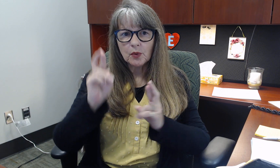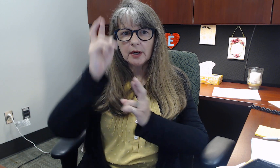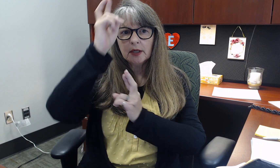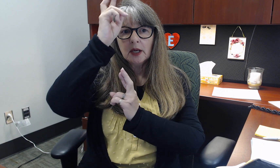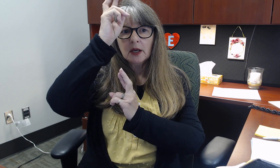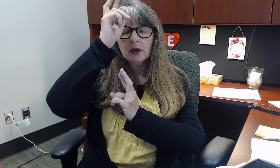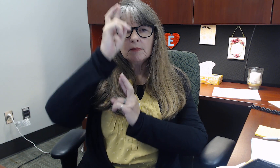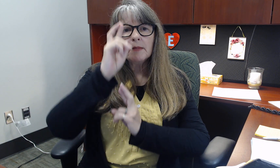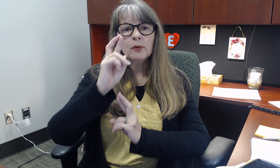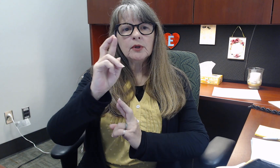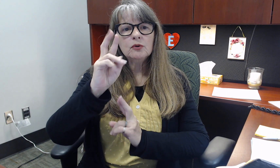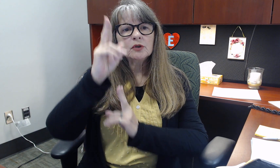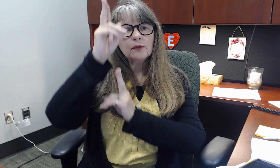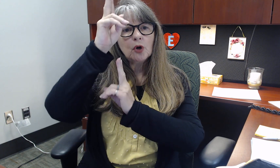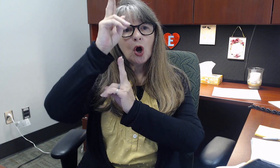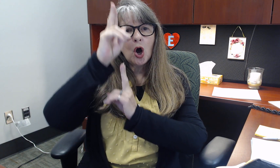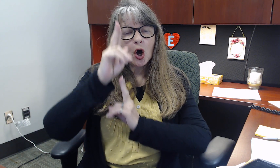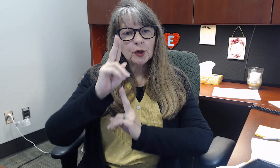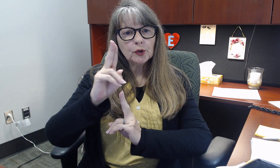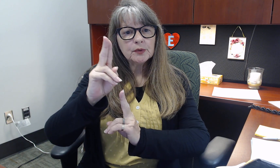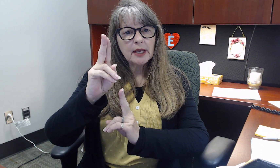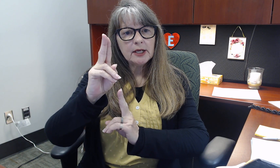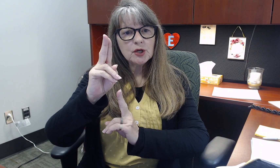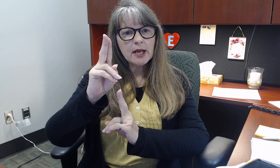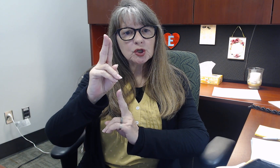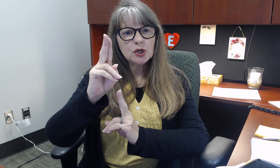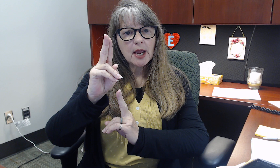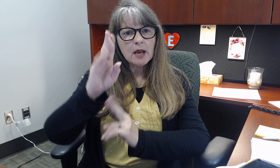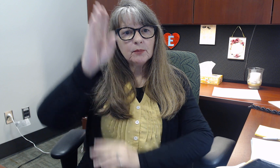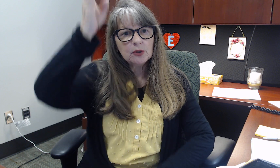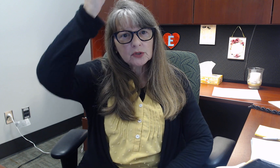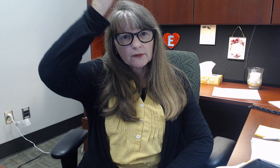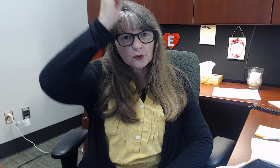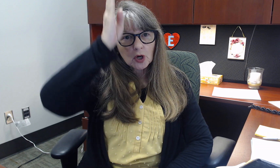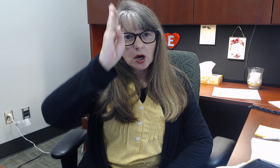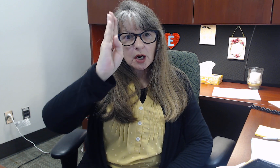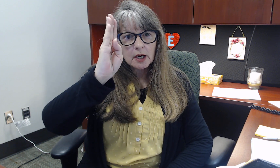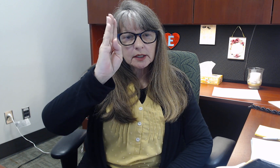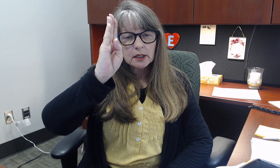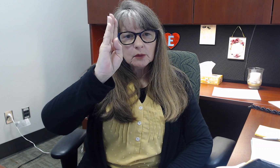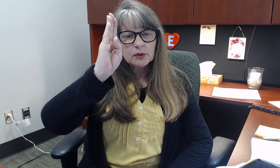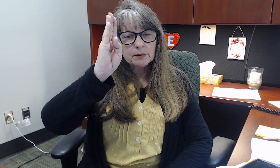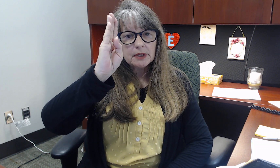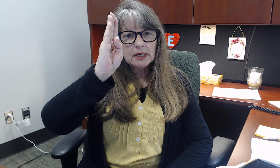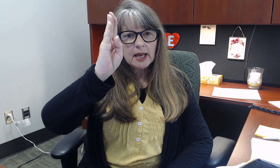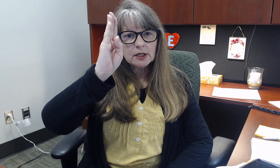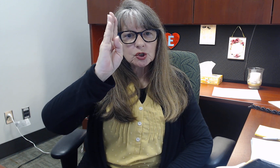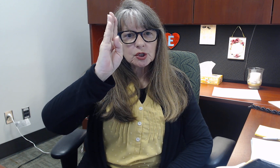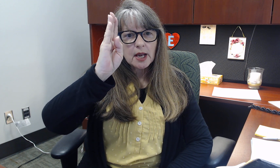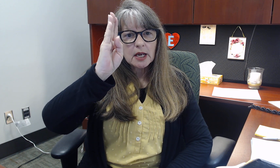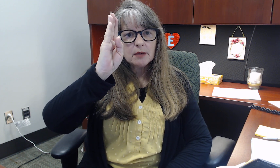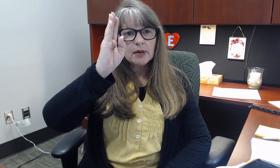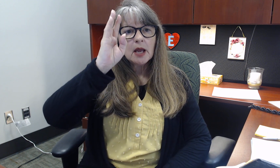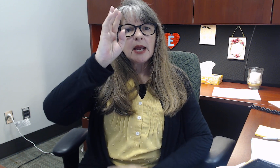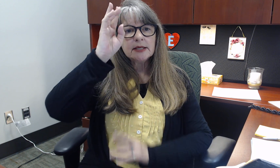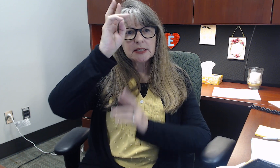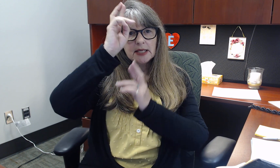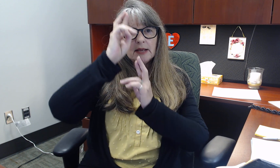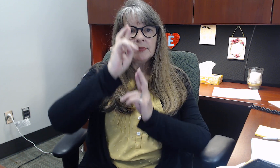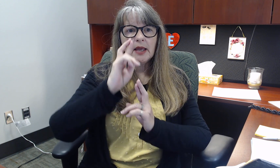1. Remember we used for honor with the H hand shape. We use that for God with the B hand shape. It's the same